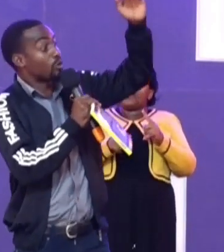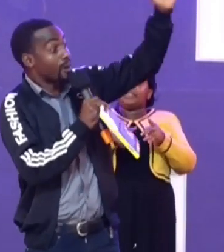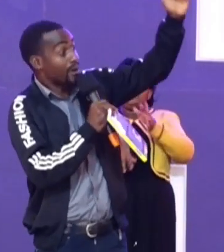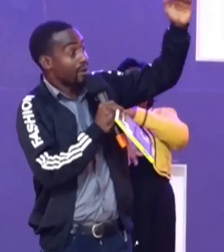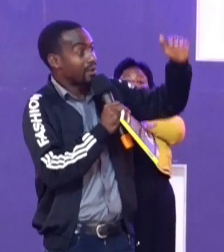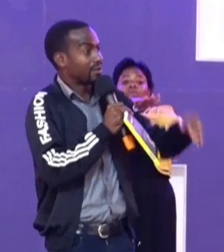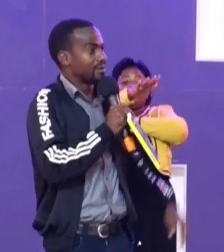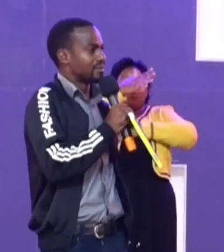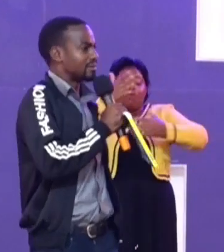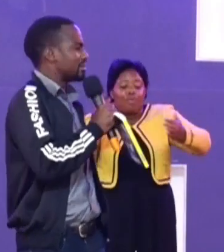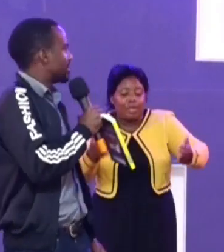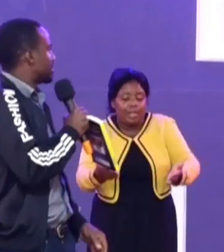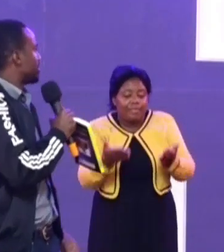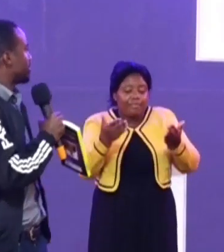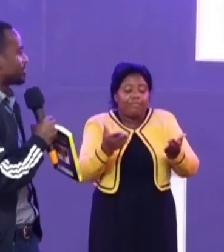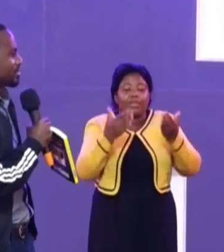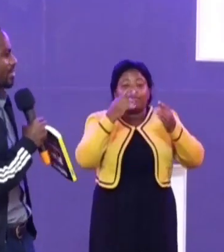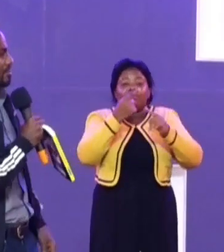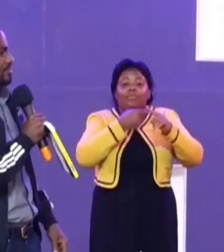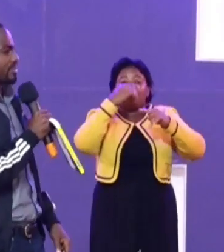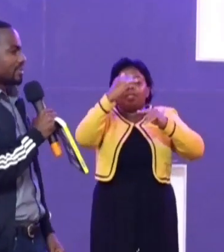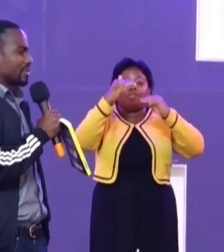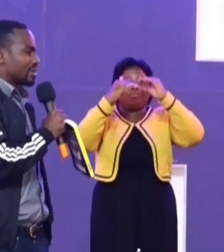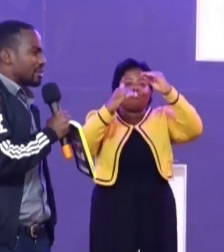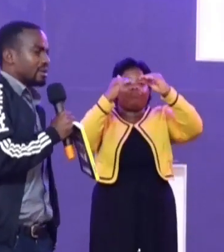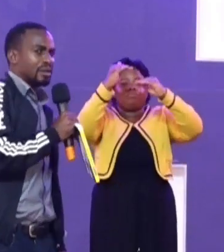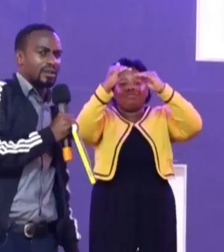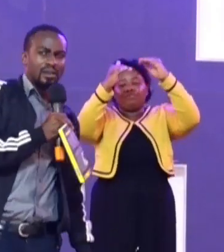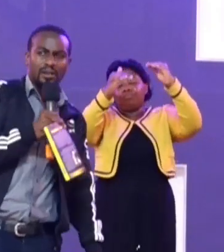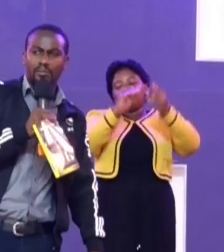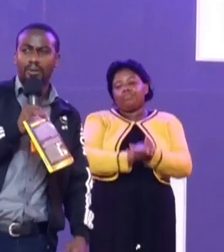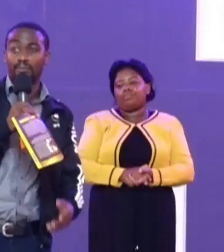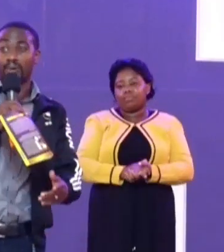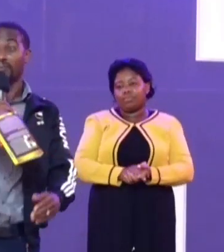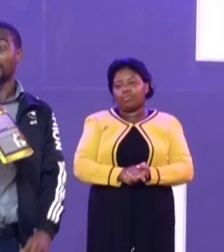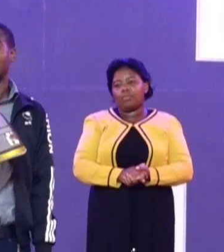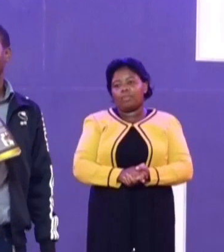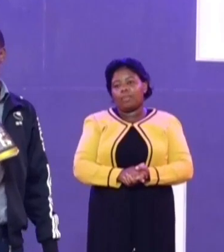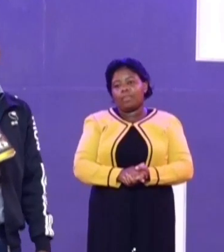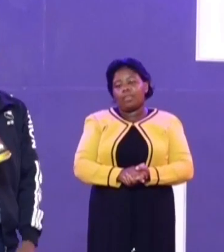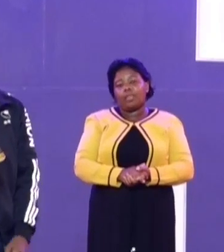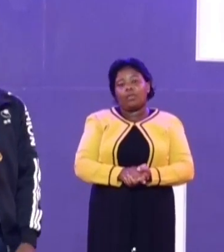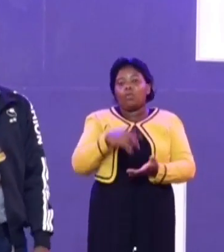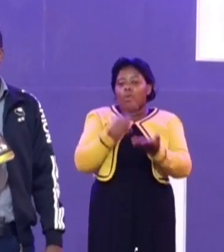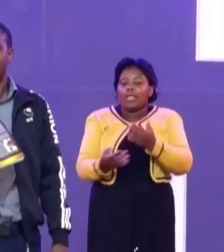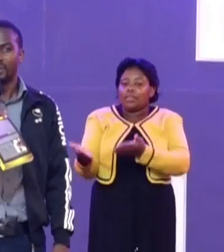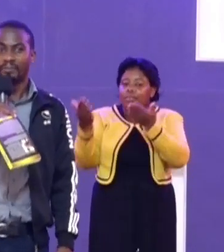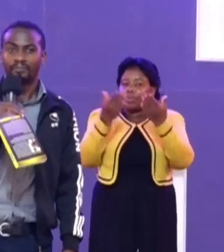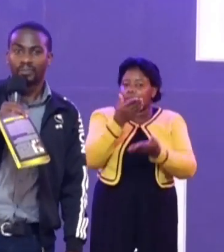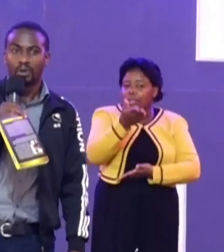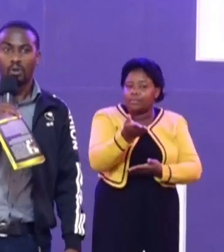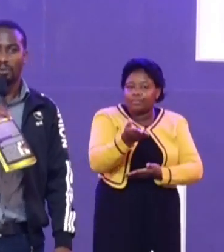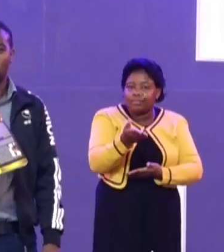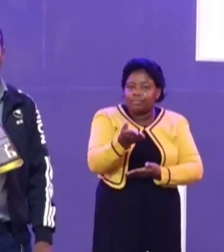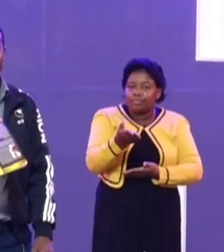there. And yet, basing on how the Lord nurtures us, it takes us from level to level, glory to glory. Can I tell you what